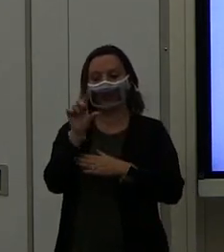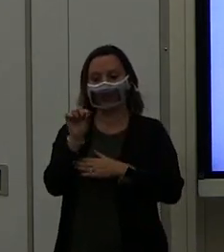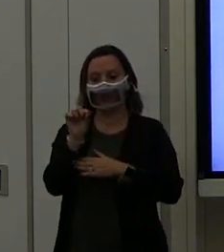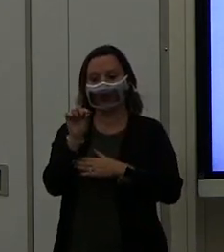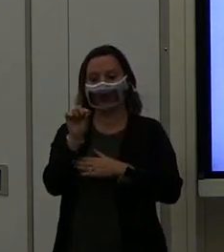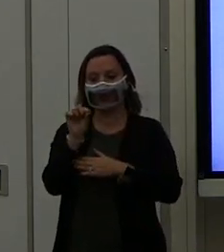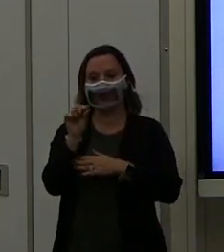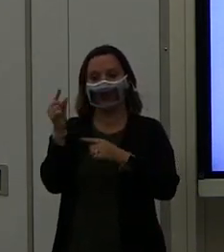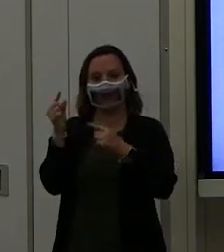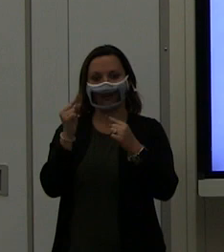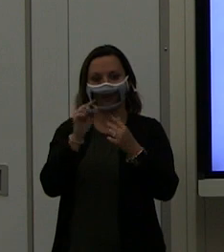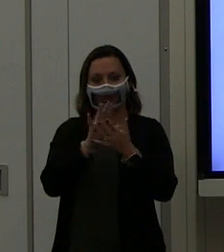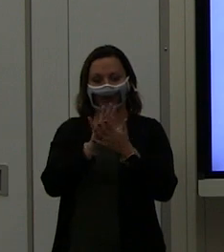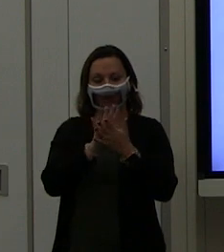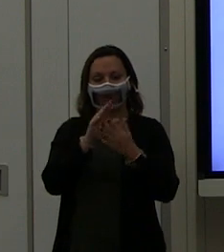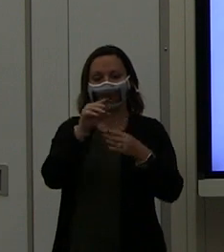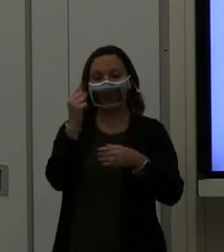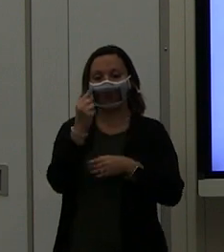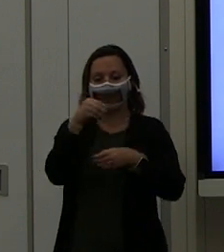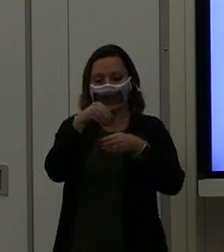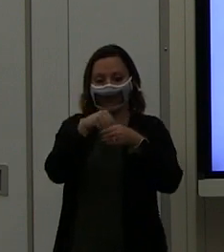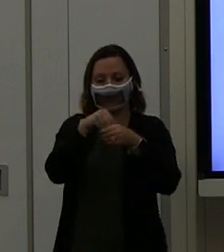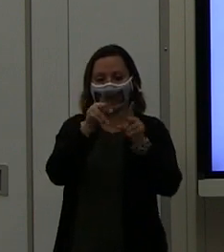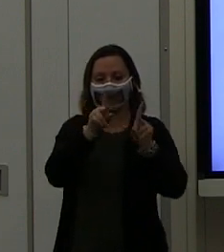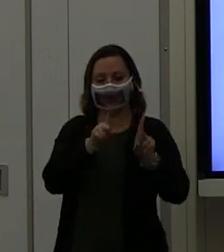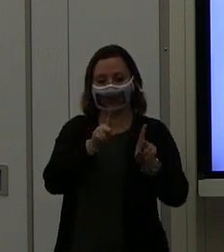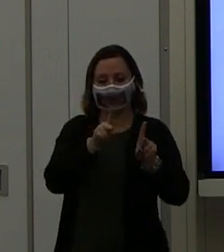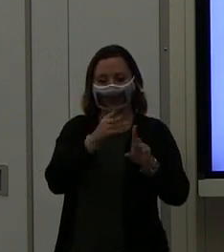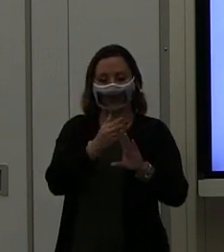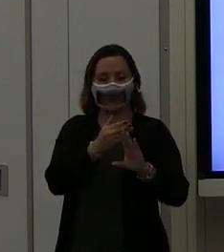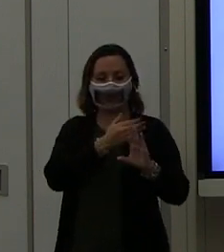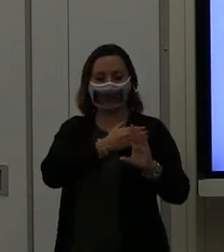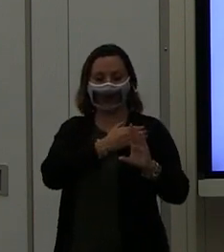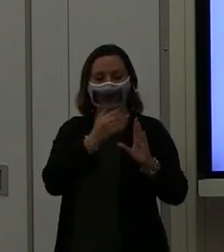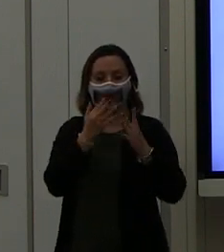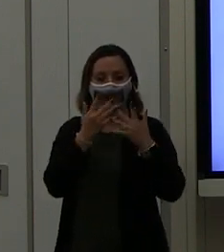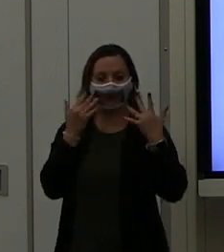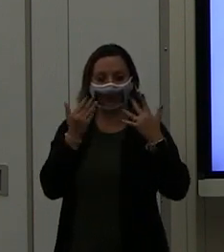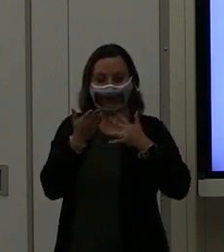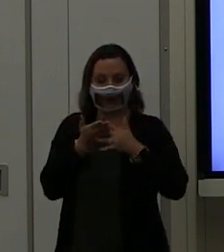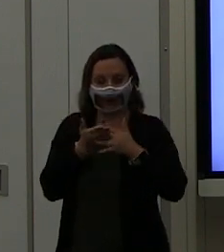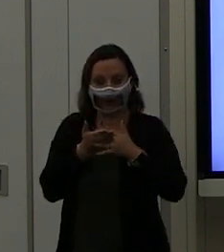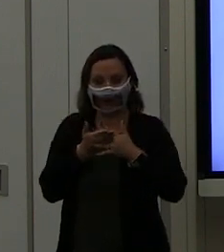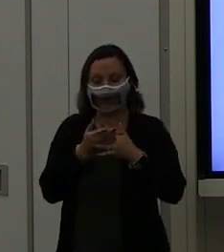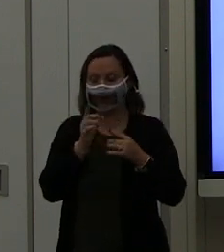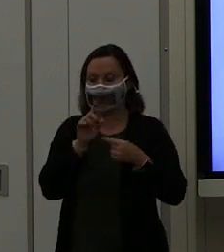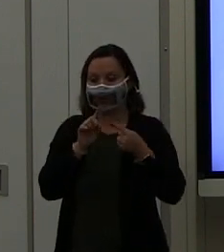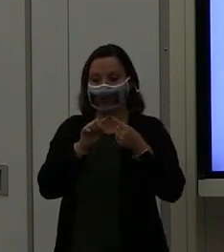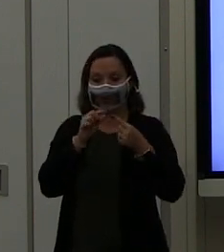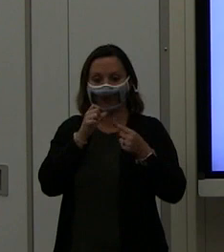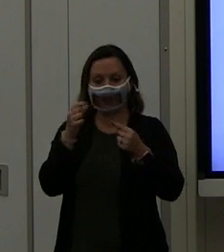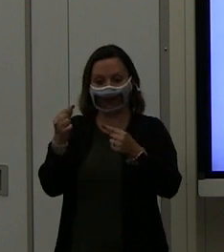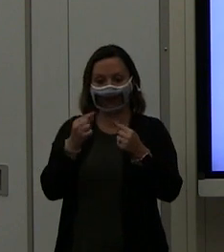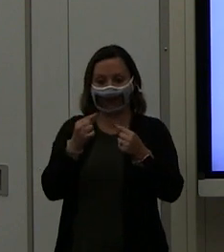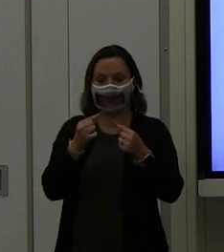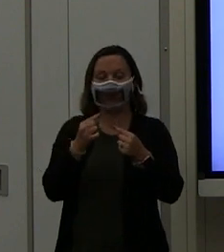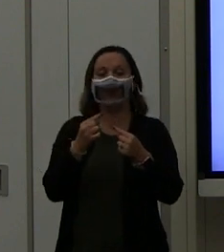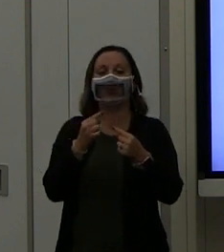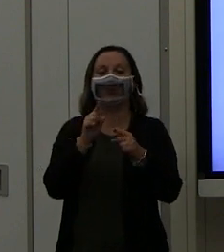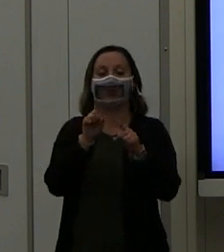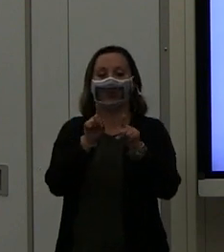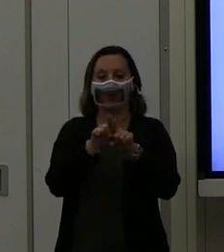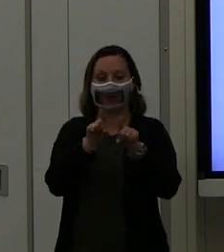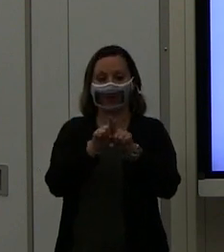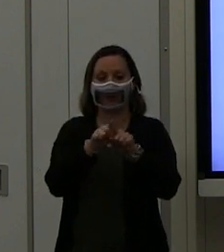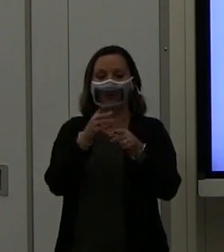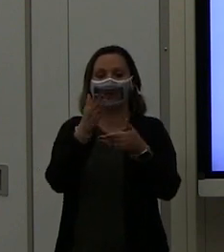rate captures only in-person learning prior to spring break. So when we didn't come back to school, they also stopped collecting attendance